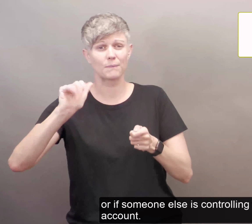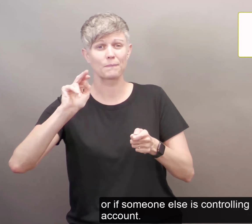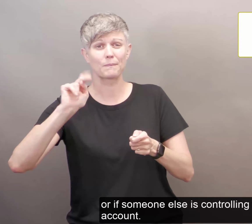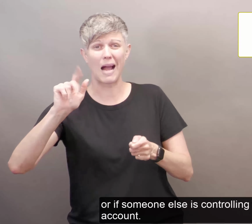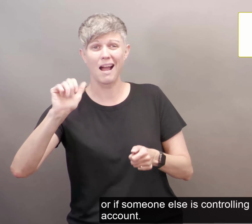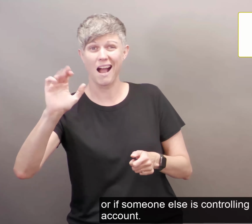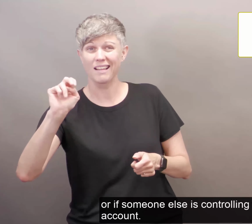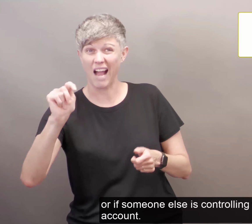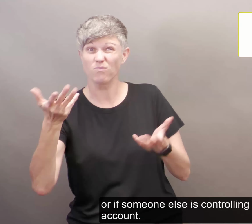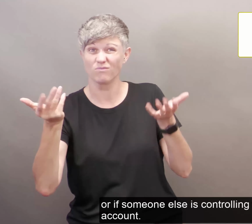account.